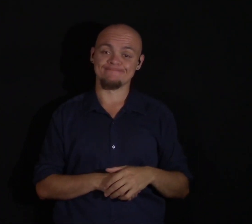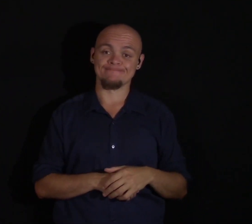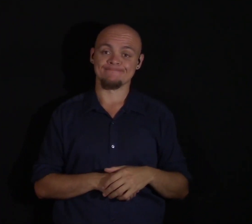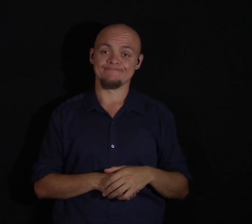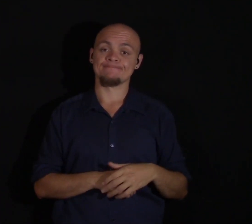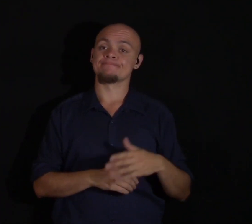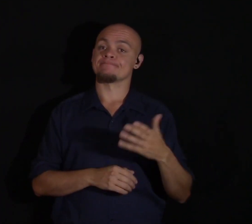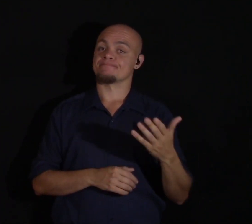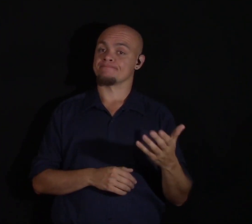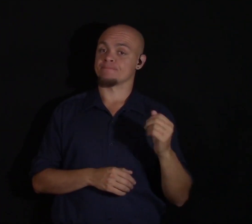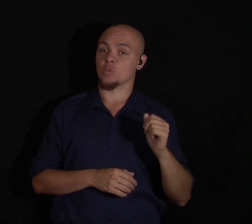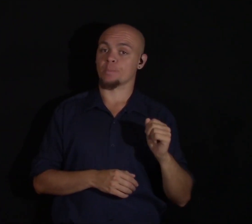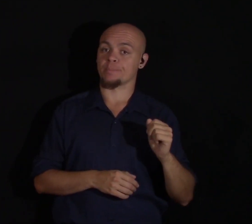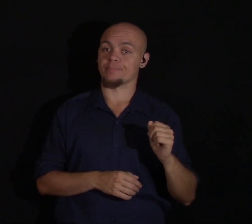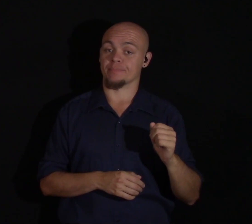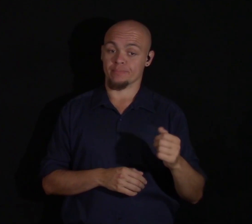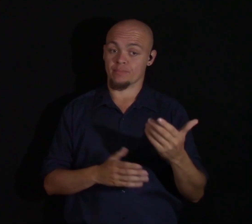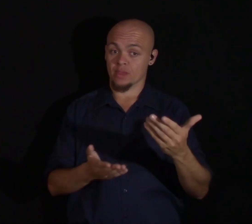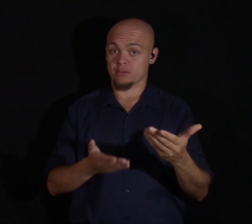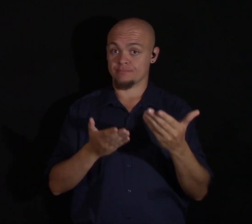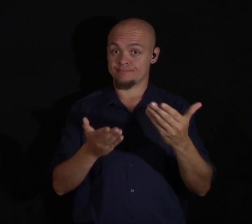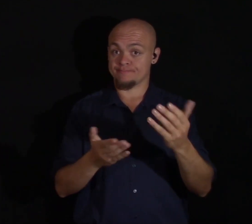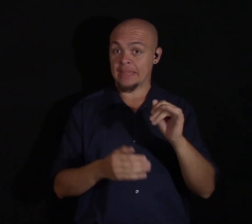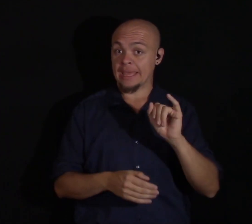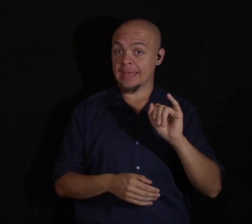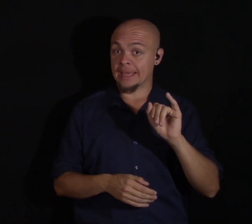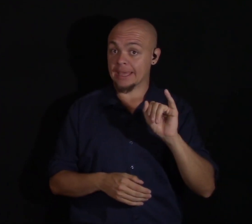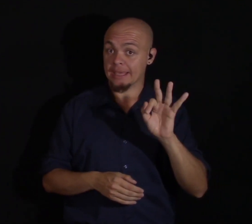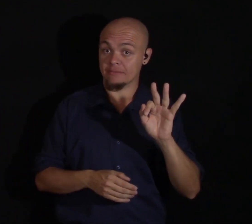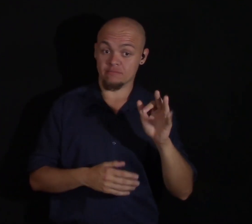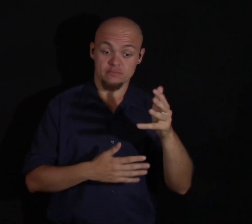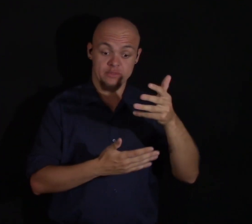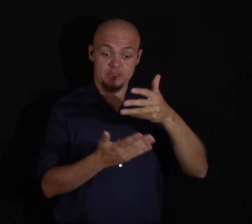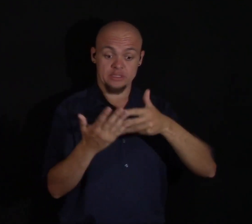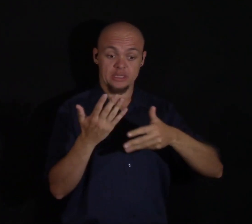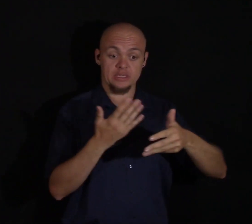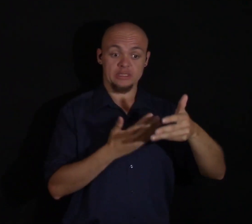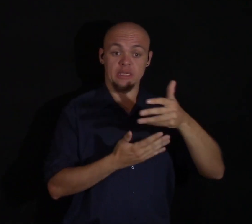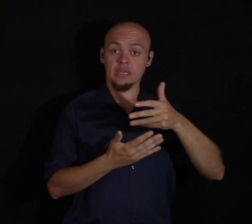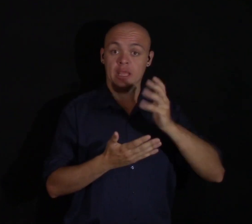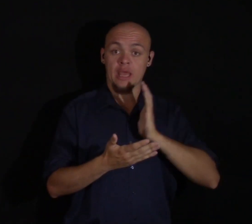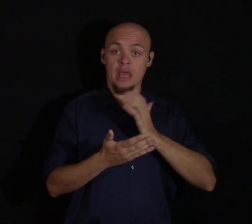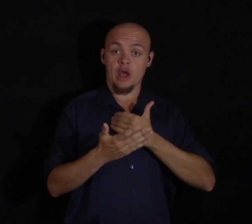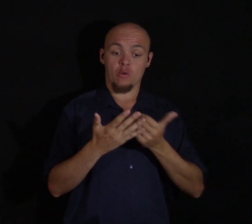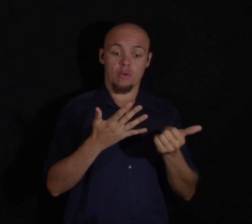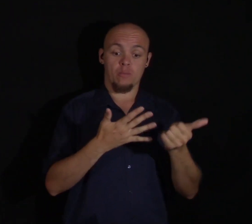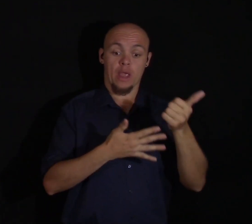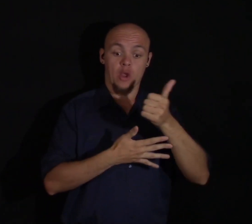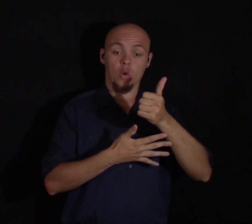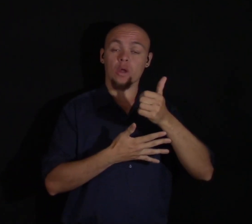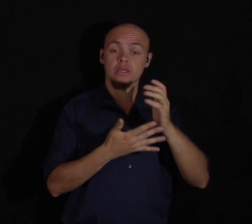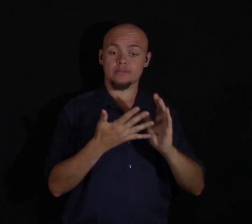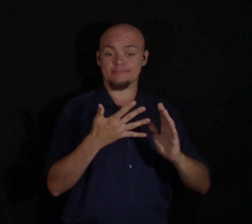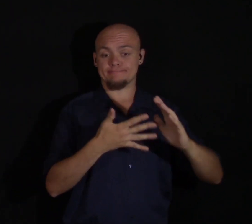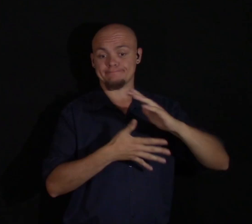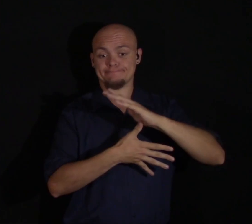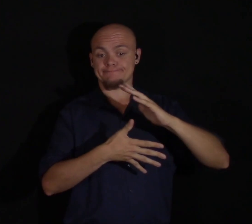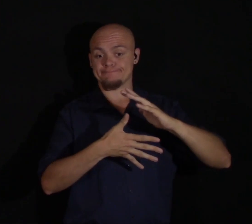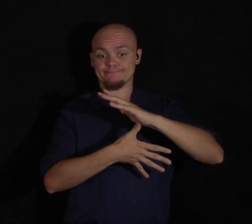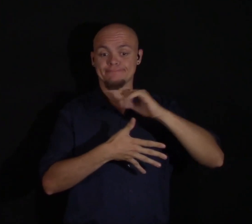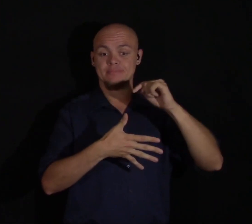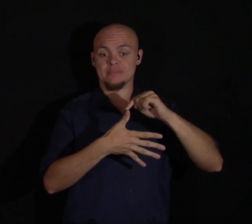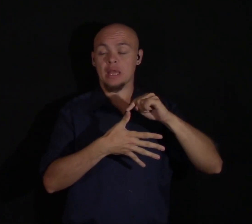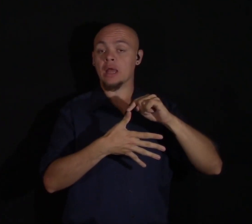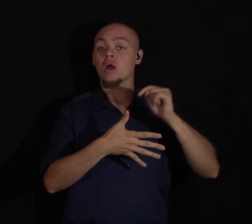What if we as a society rearranged our priorities and made relationship